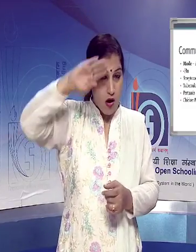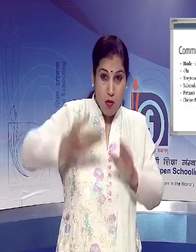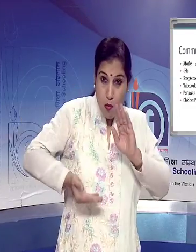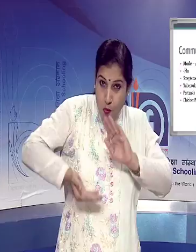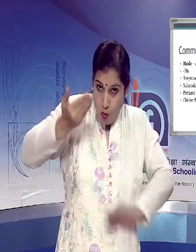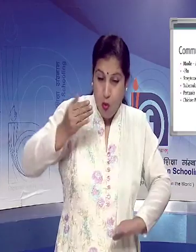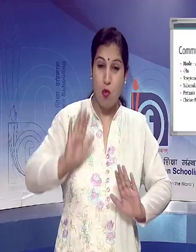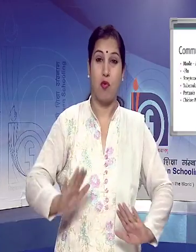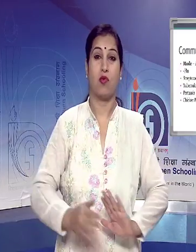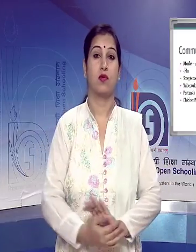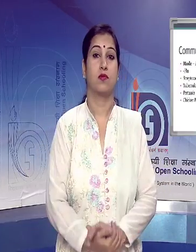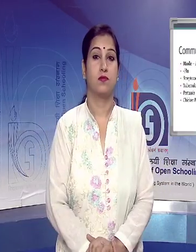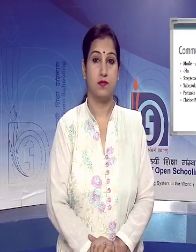encephalitis.